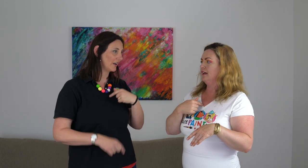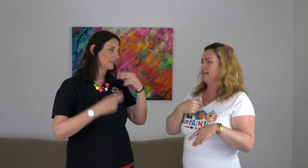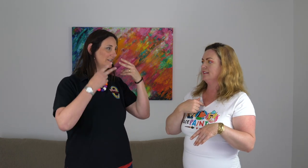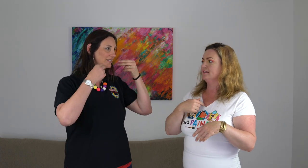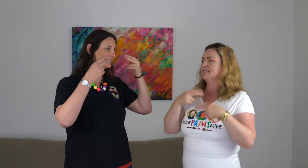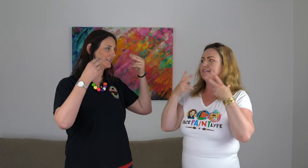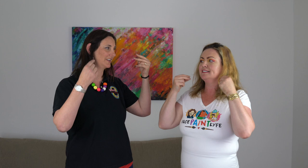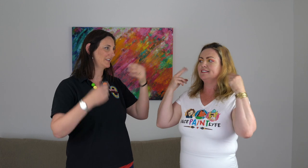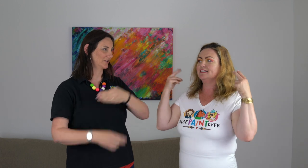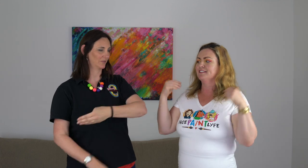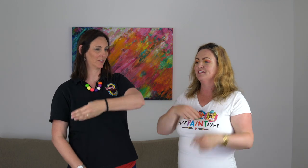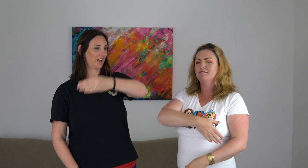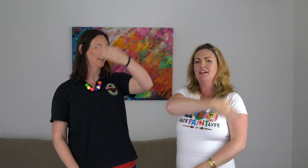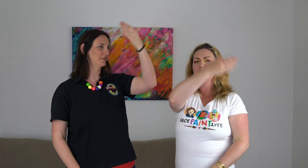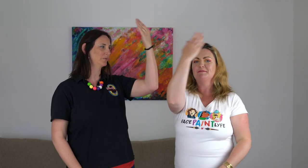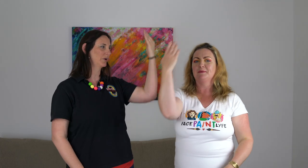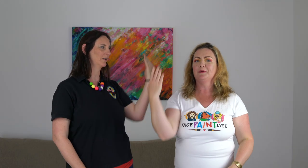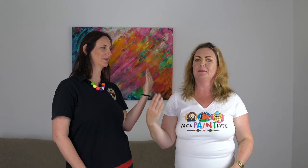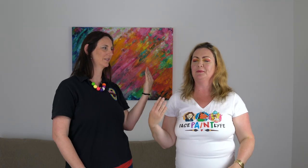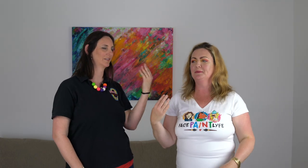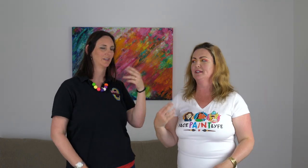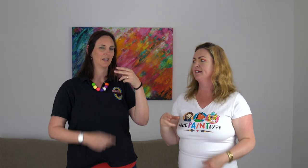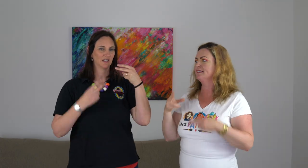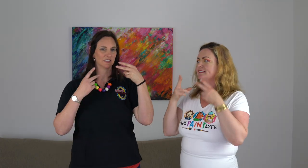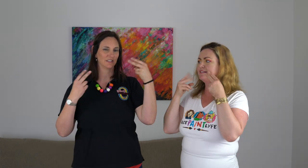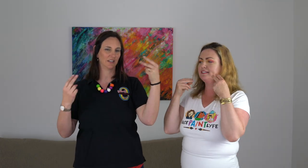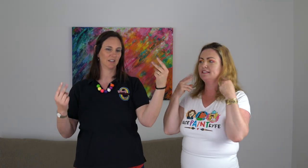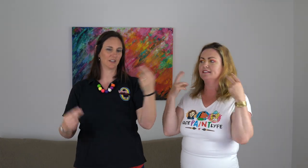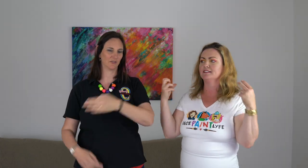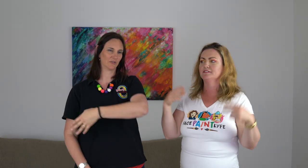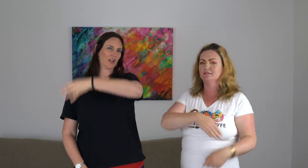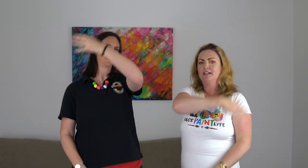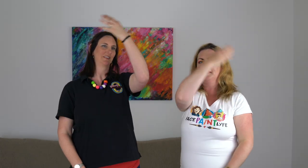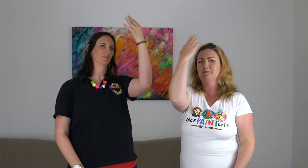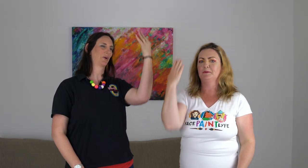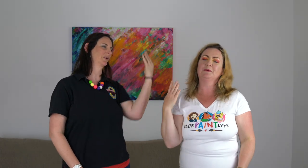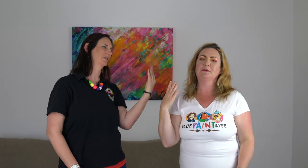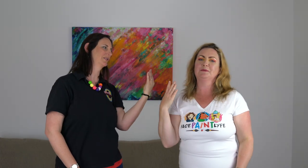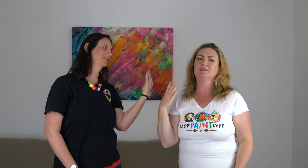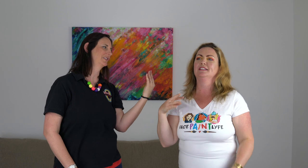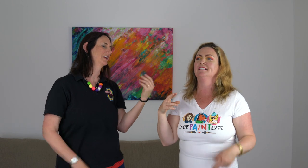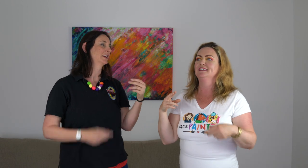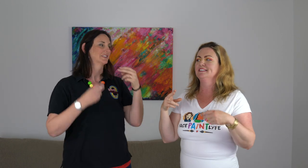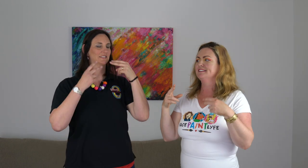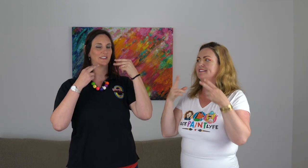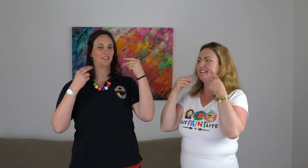I can sing a rainbow, sing a rainbow, sing